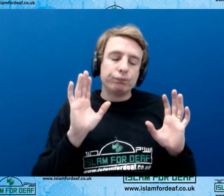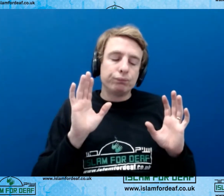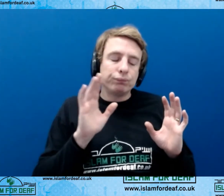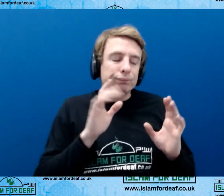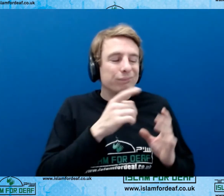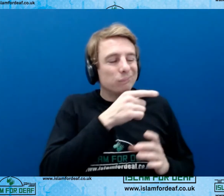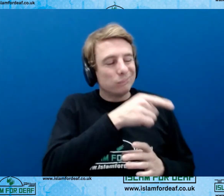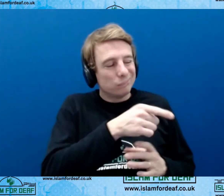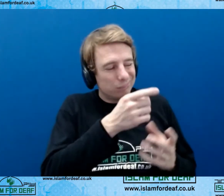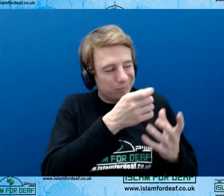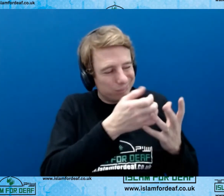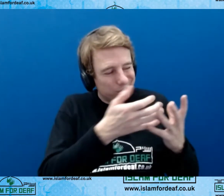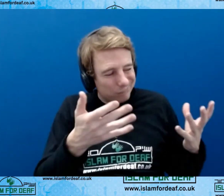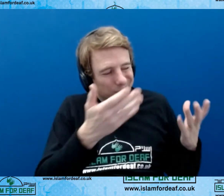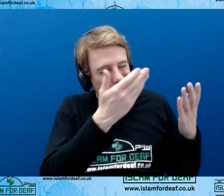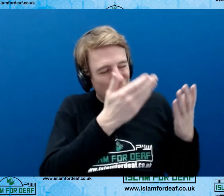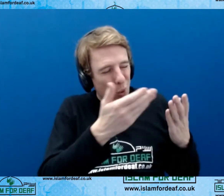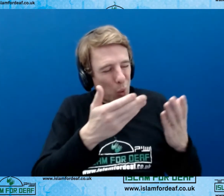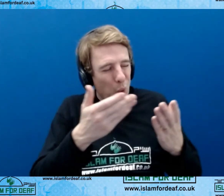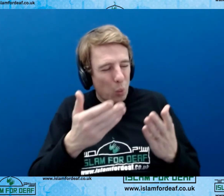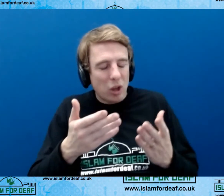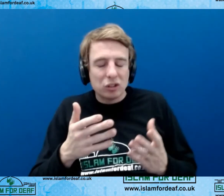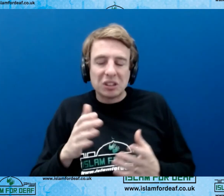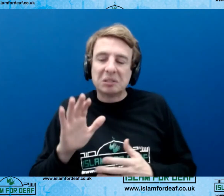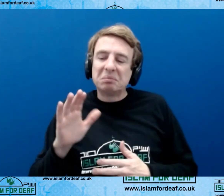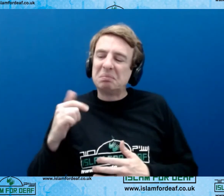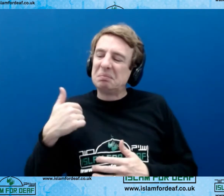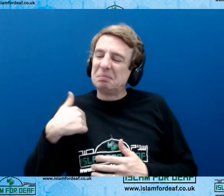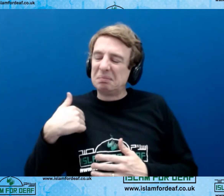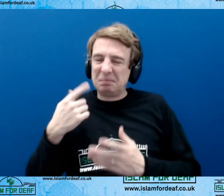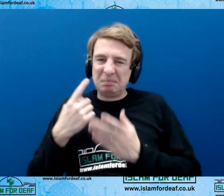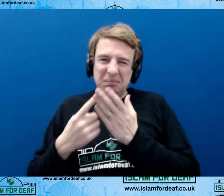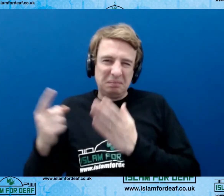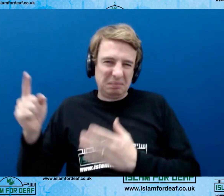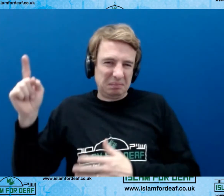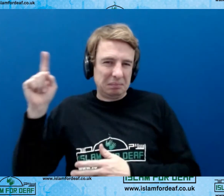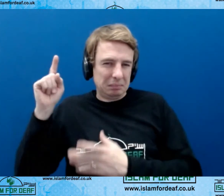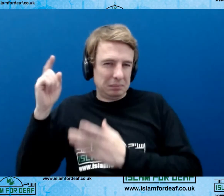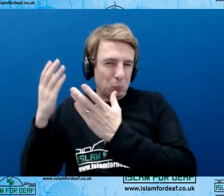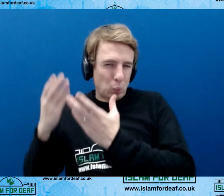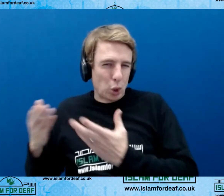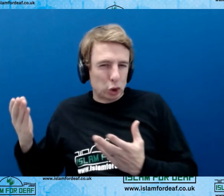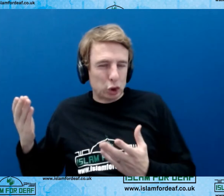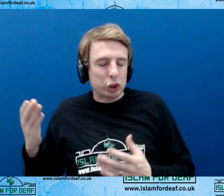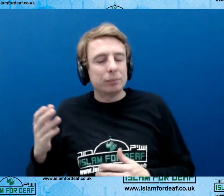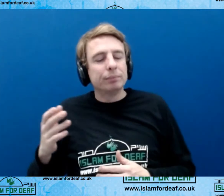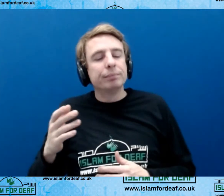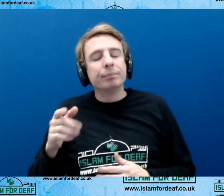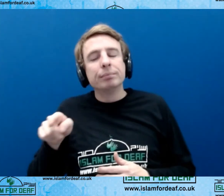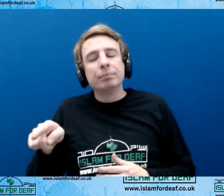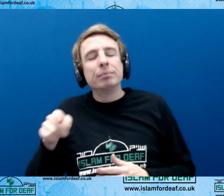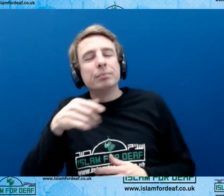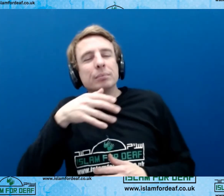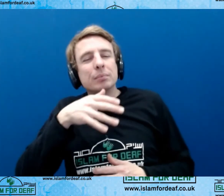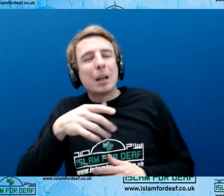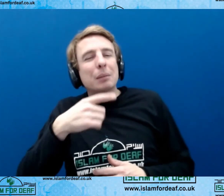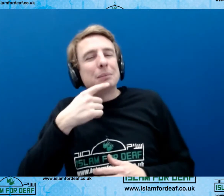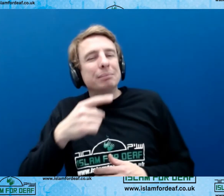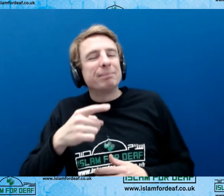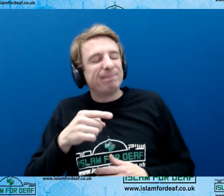and said, to you be your religion, and to me my religion. And this is the